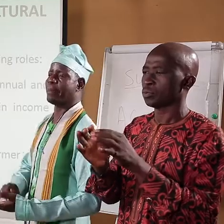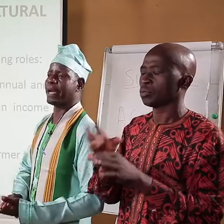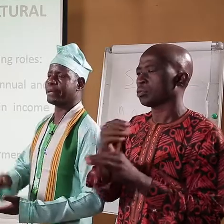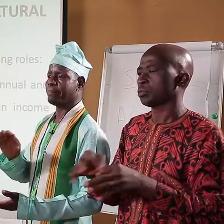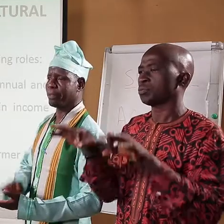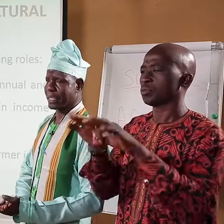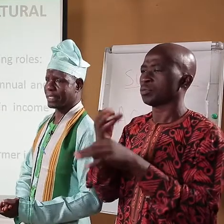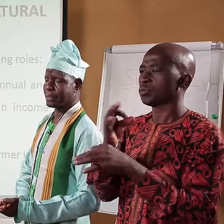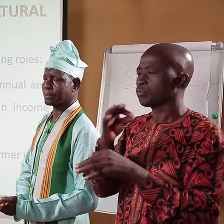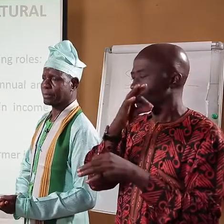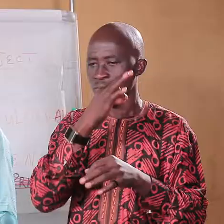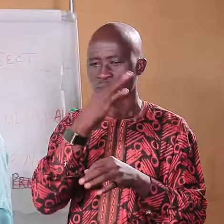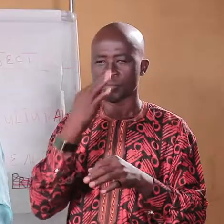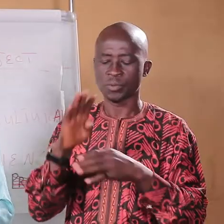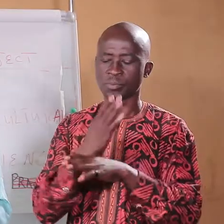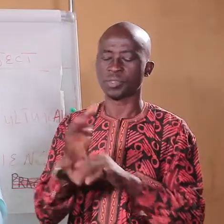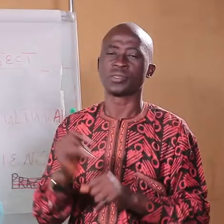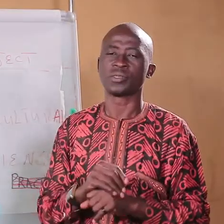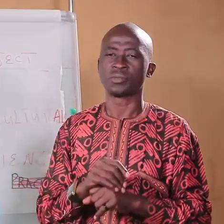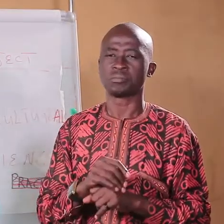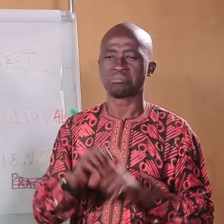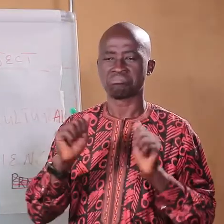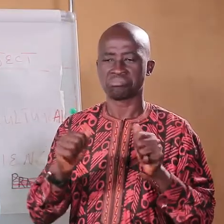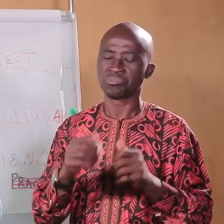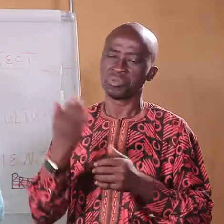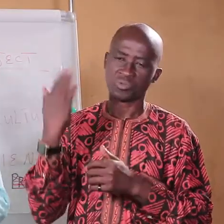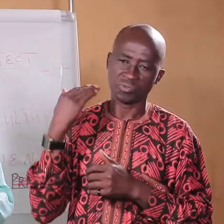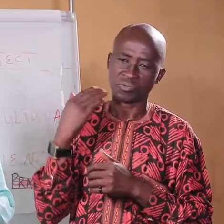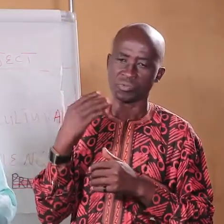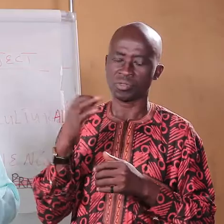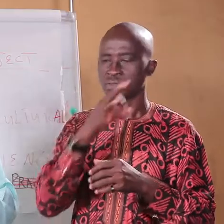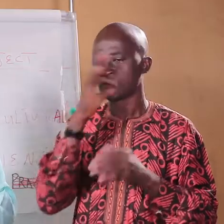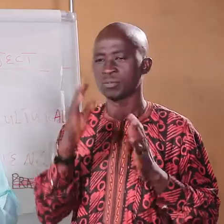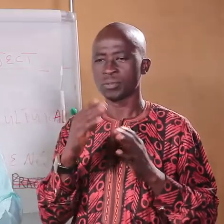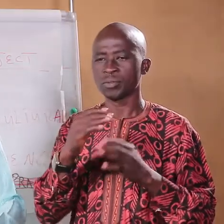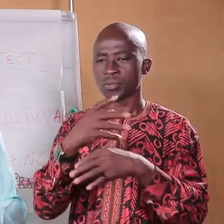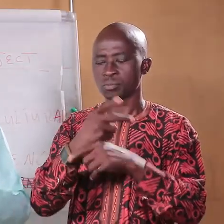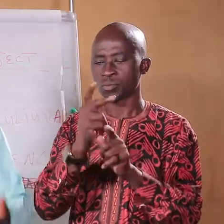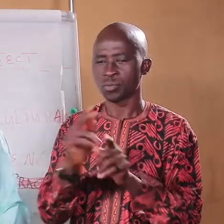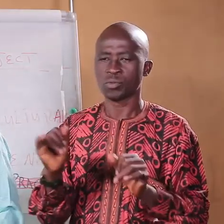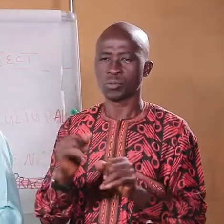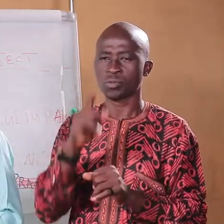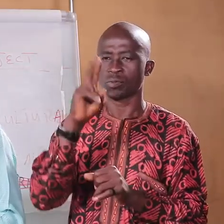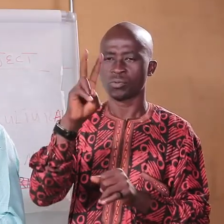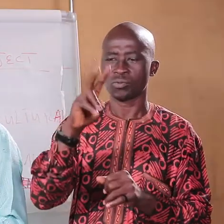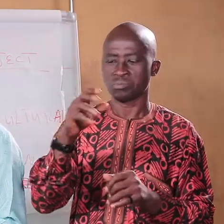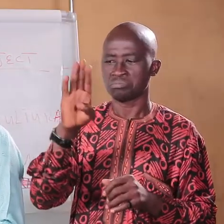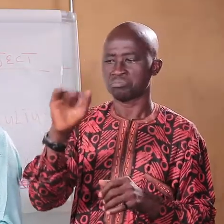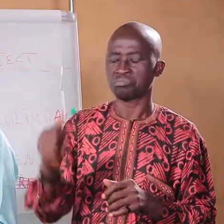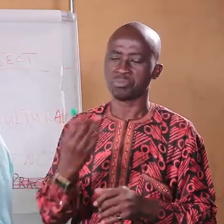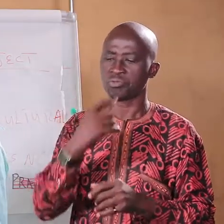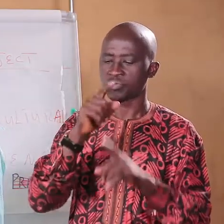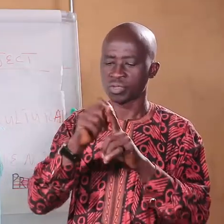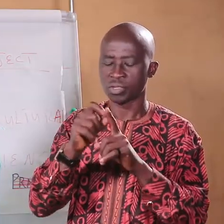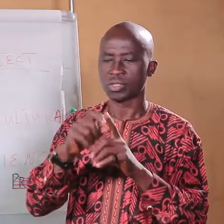his farming business. Possibly before, the farmer was producing 2 bags of rice per